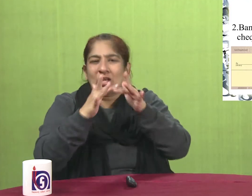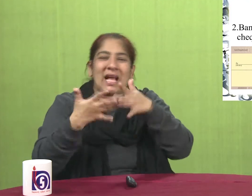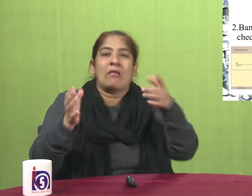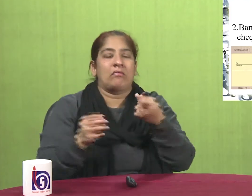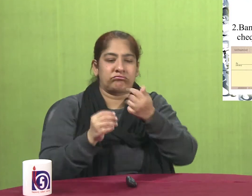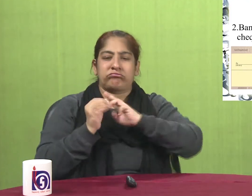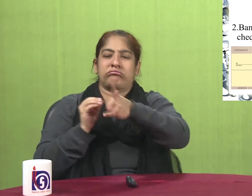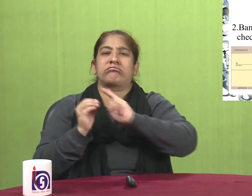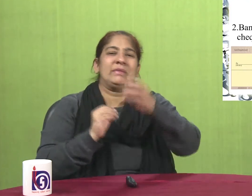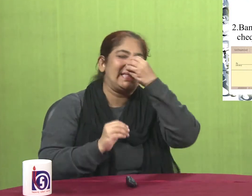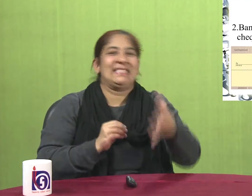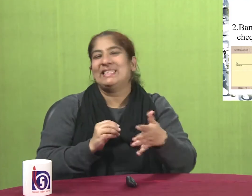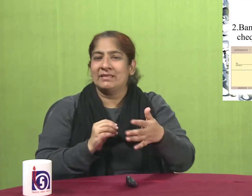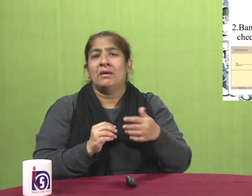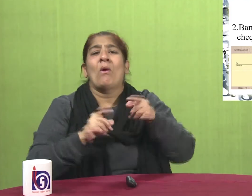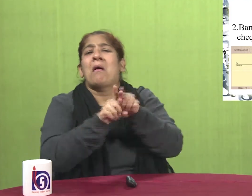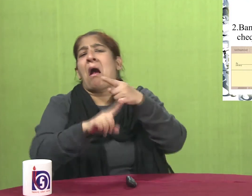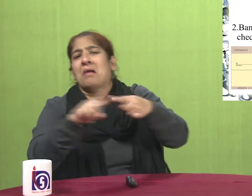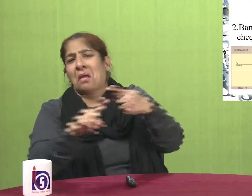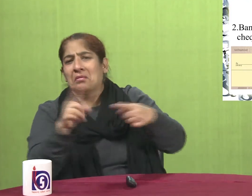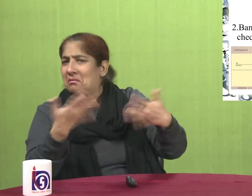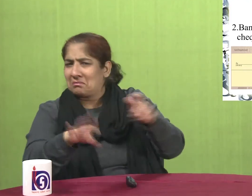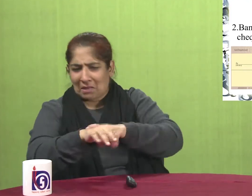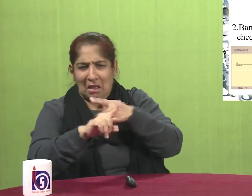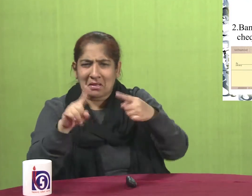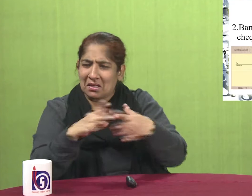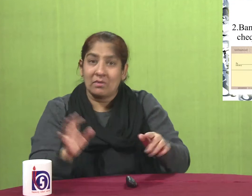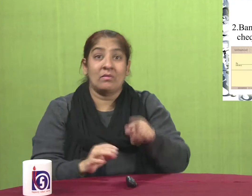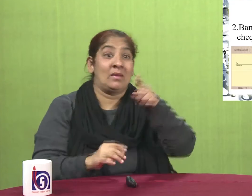Then comes the real-time gross settlement, which is RTGS.